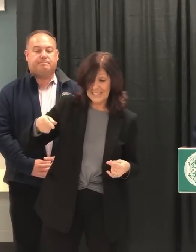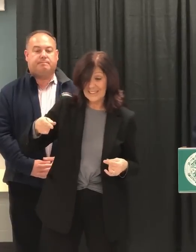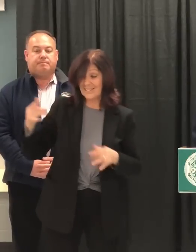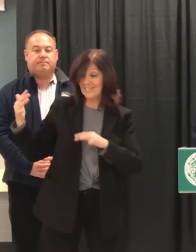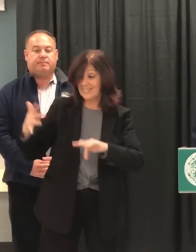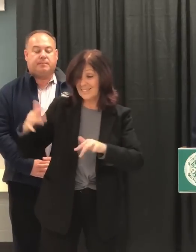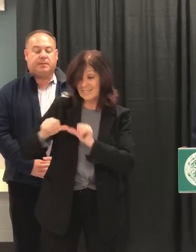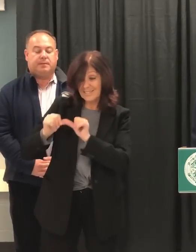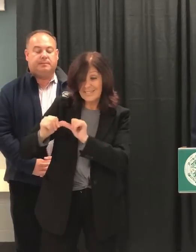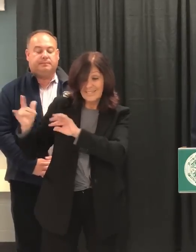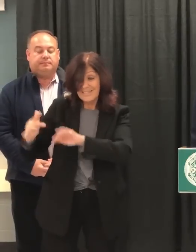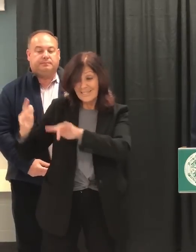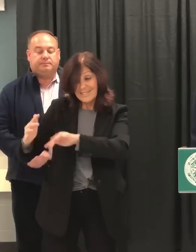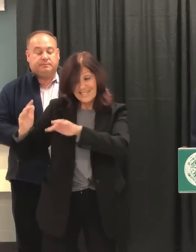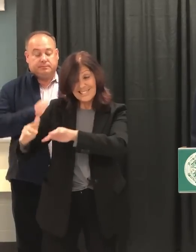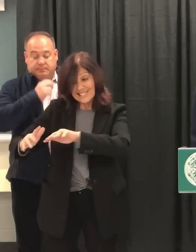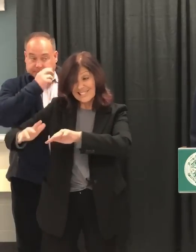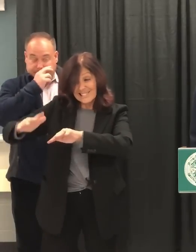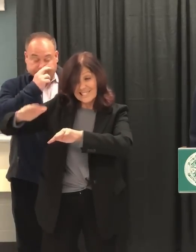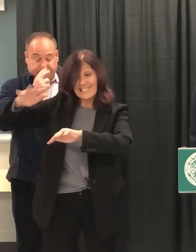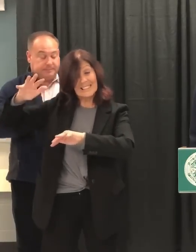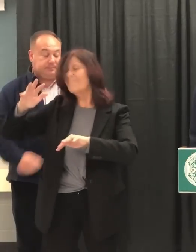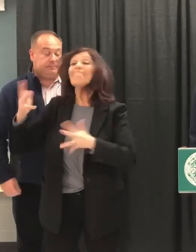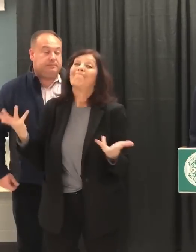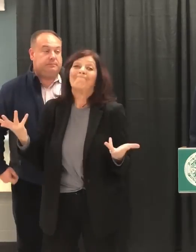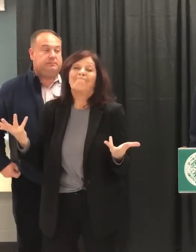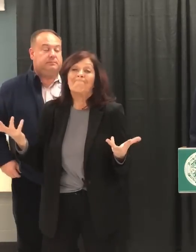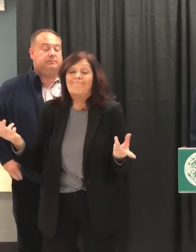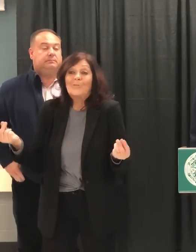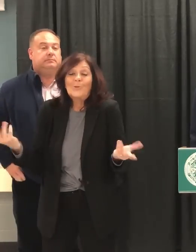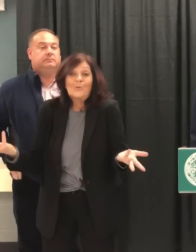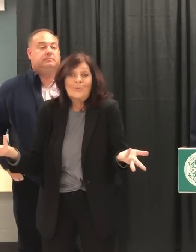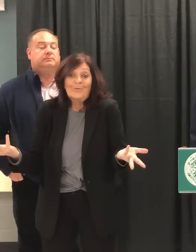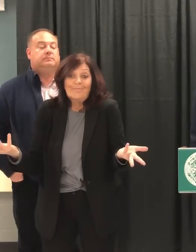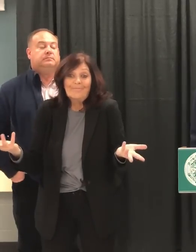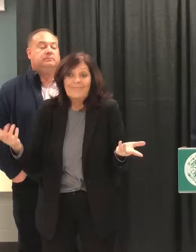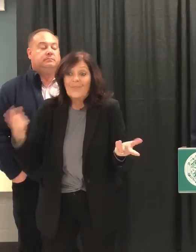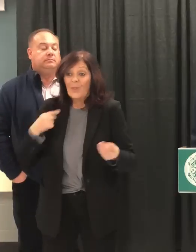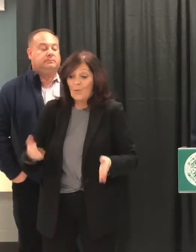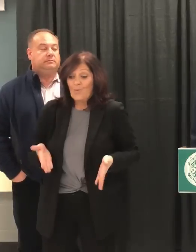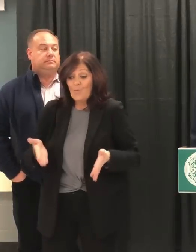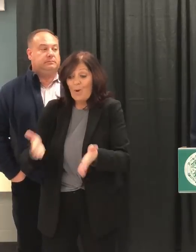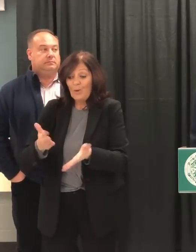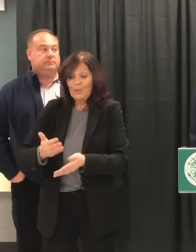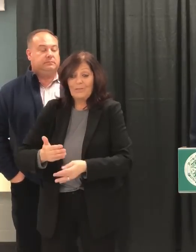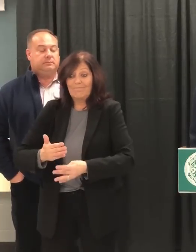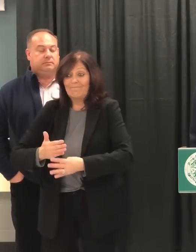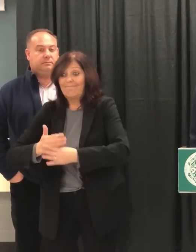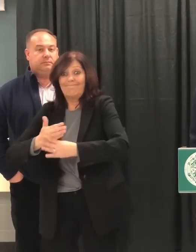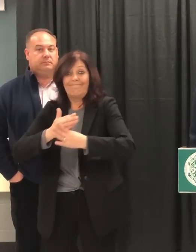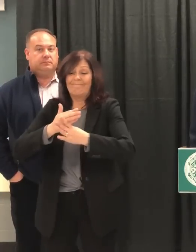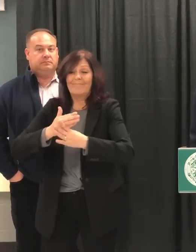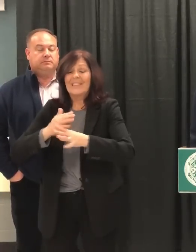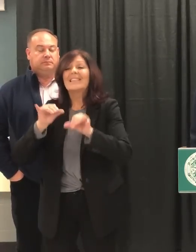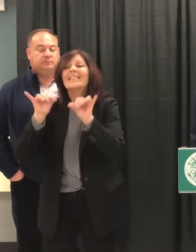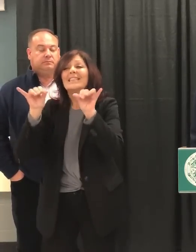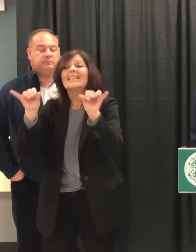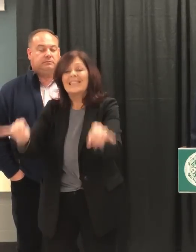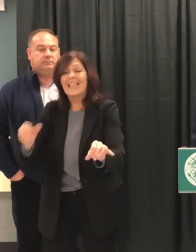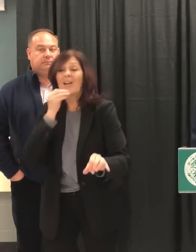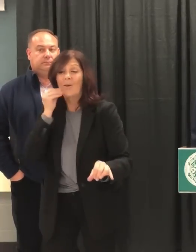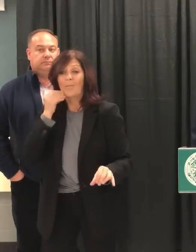over 3 inches per hour, there's not a whole lot we can do, especially when the roads are starting to get clogged with vehicles or trucks. So please stay home. That's